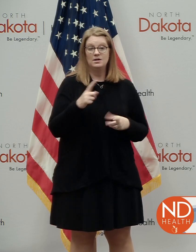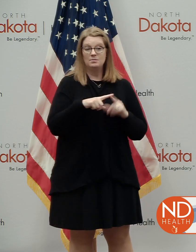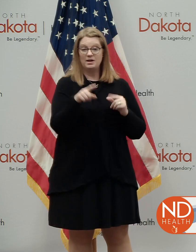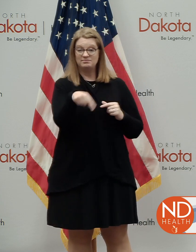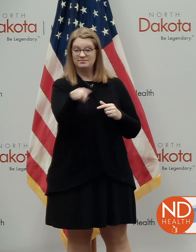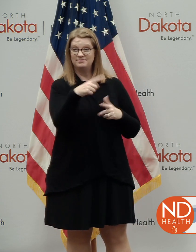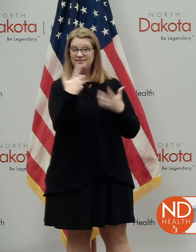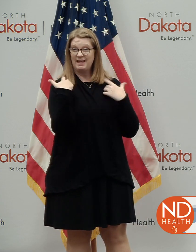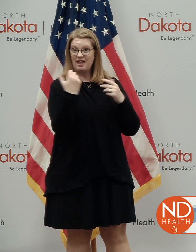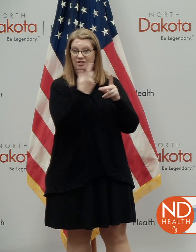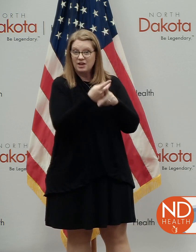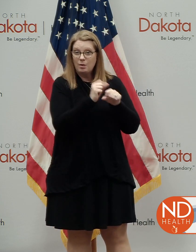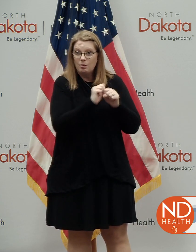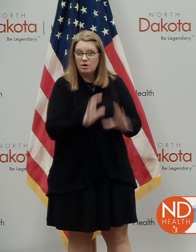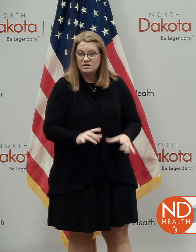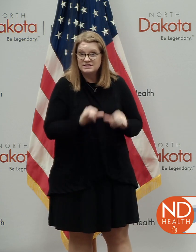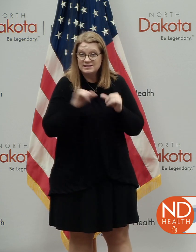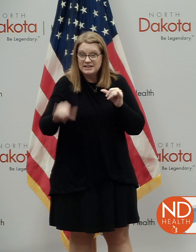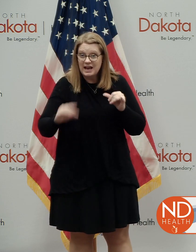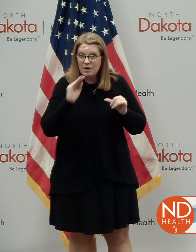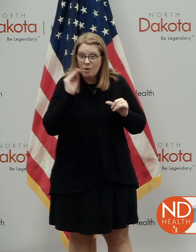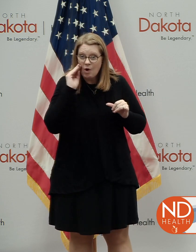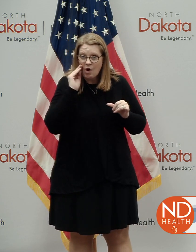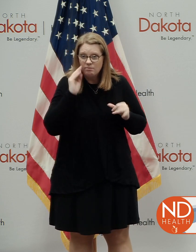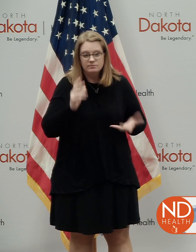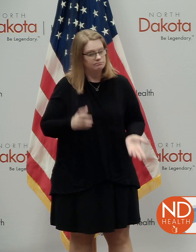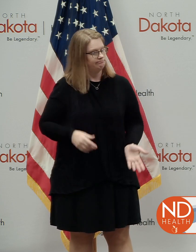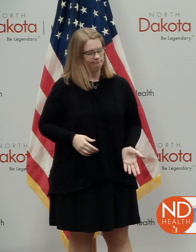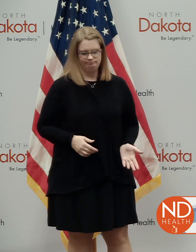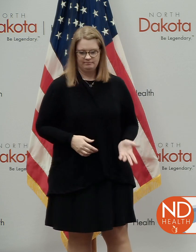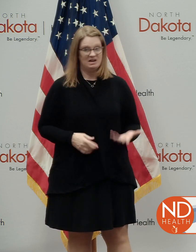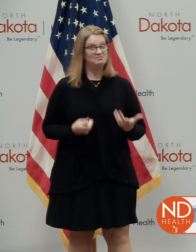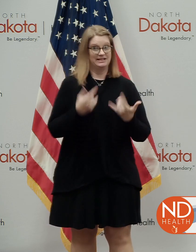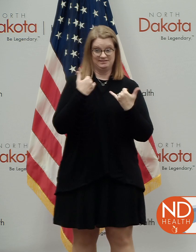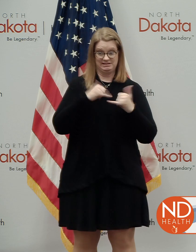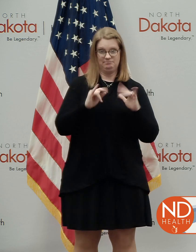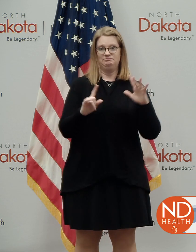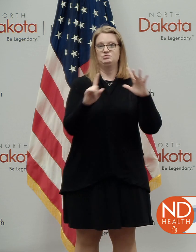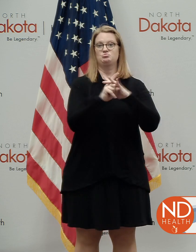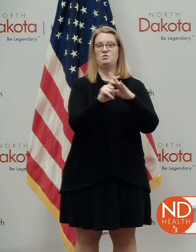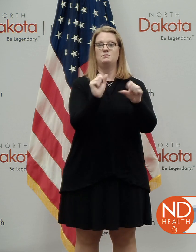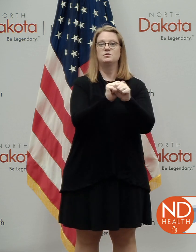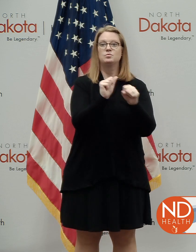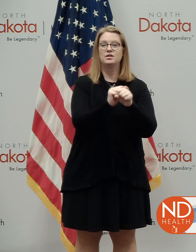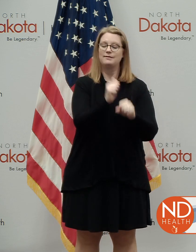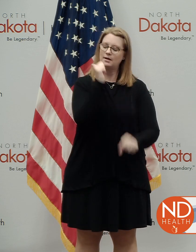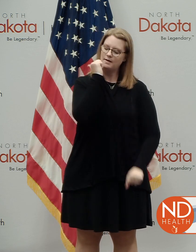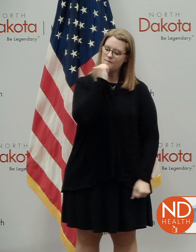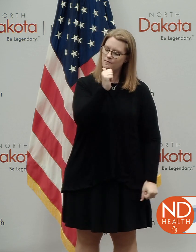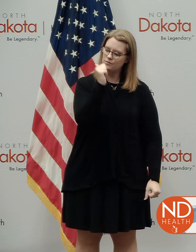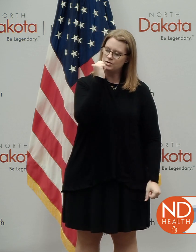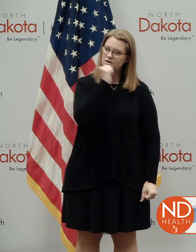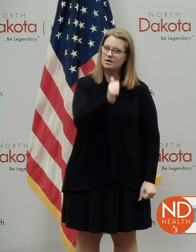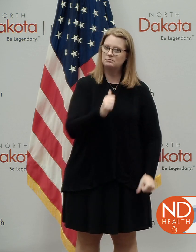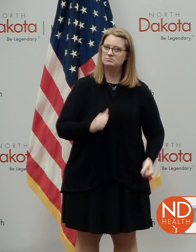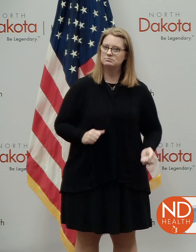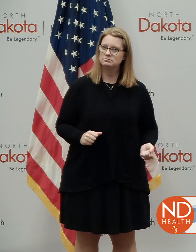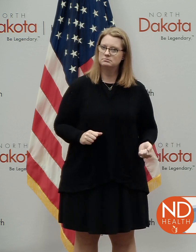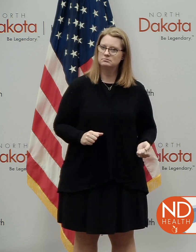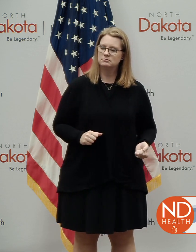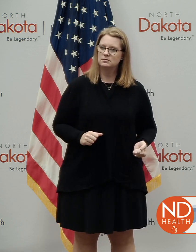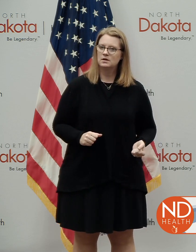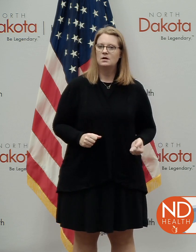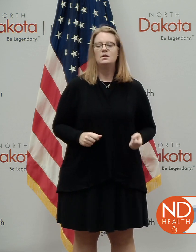that luxury. They've stood in harm's way since day one, and I think